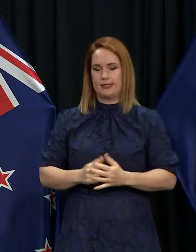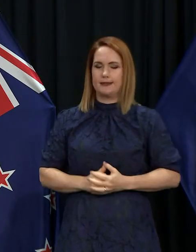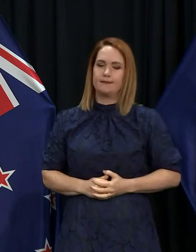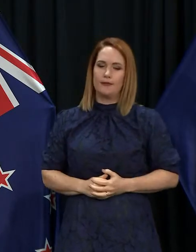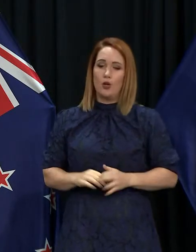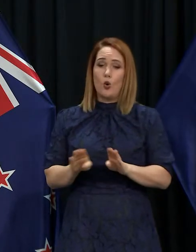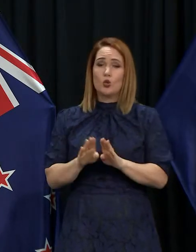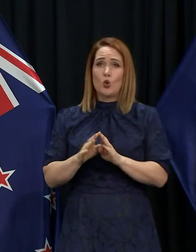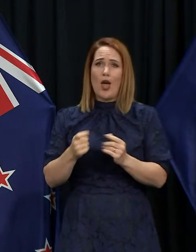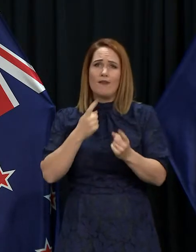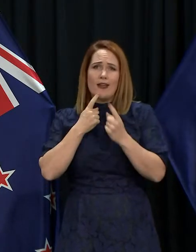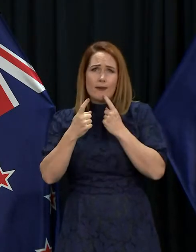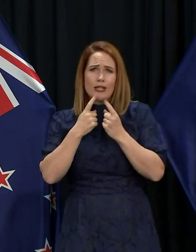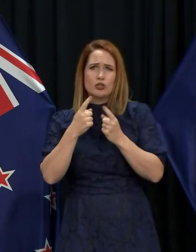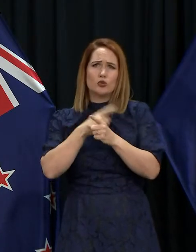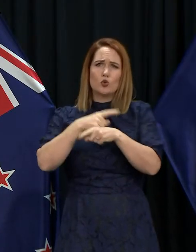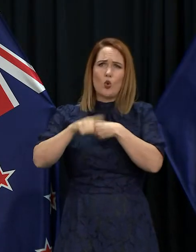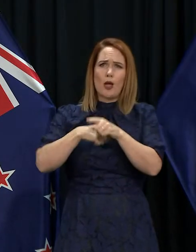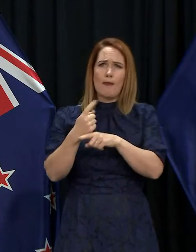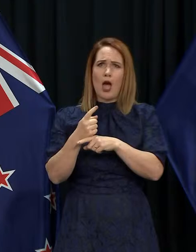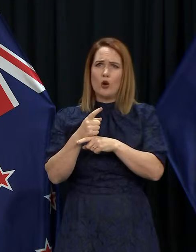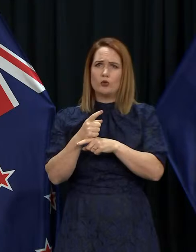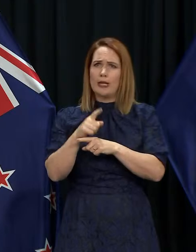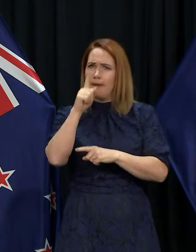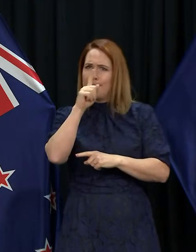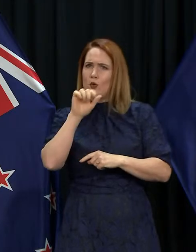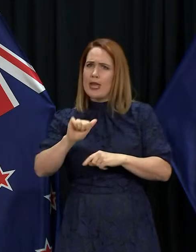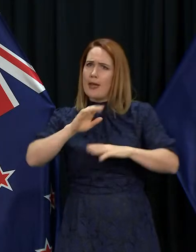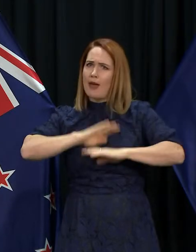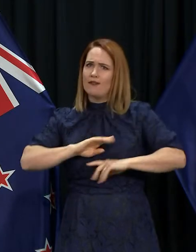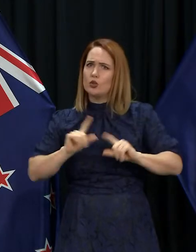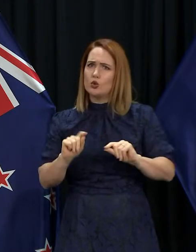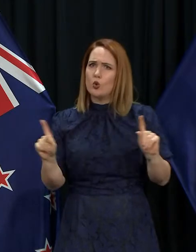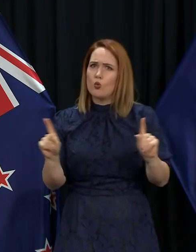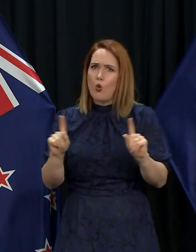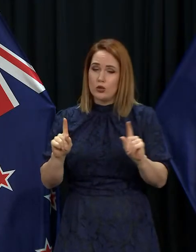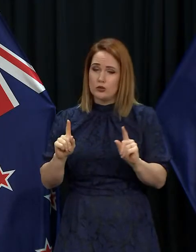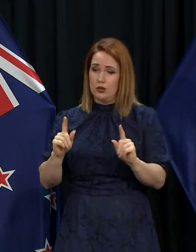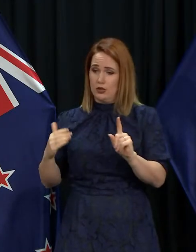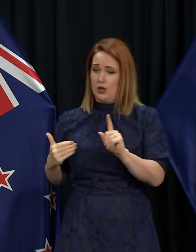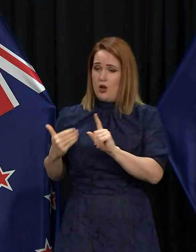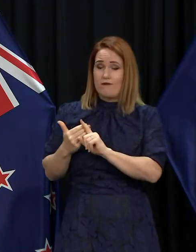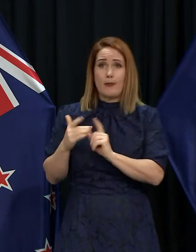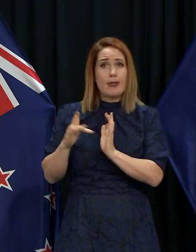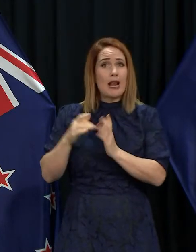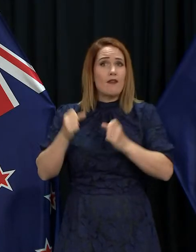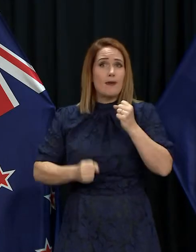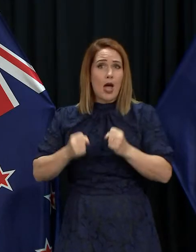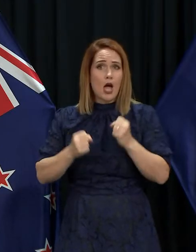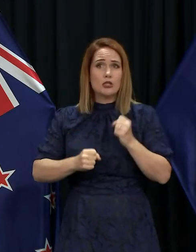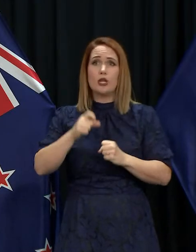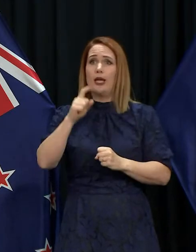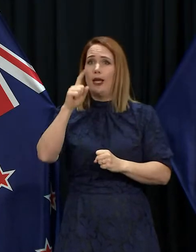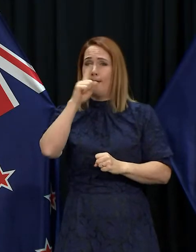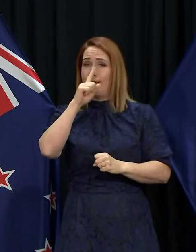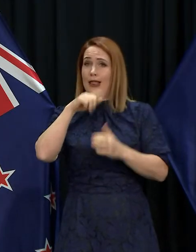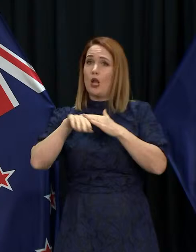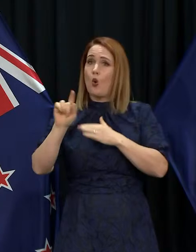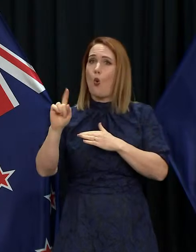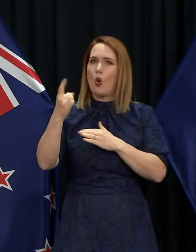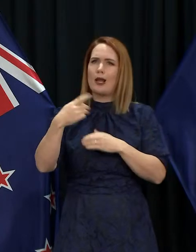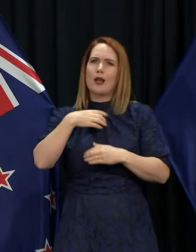movement of people that shows an uptick since mid-March in those visiting places of retail and recreation in